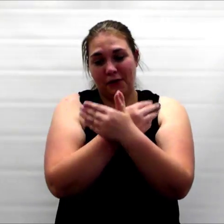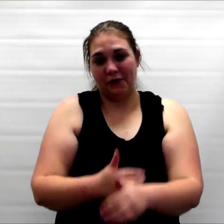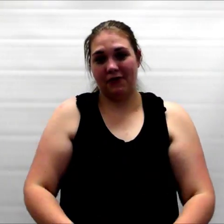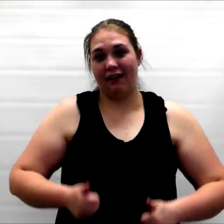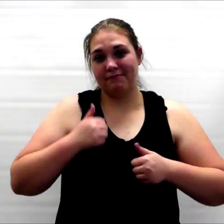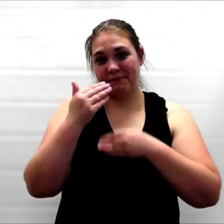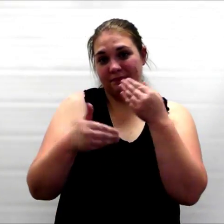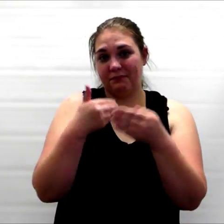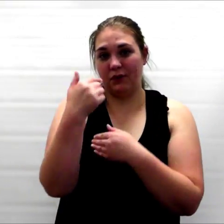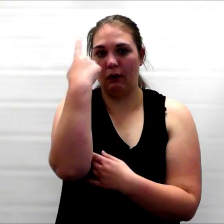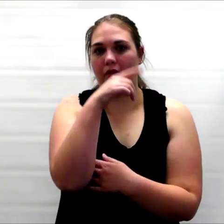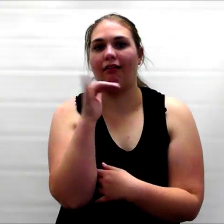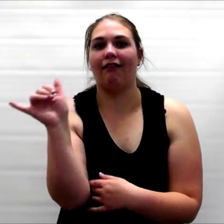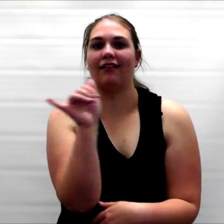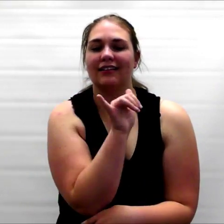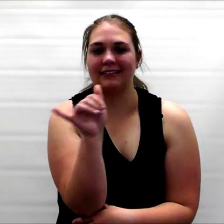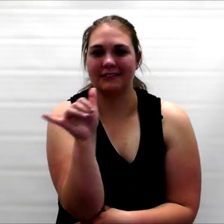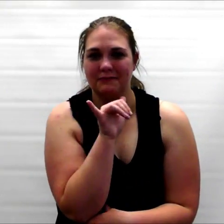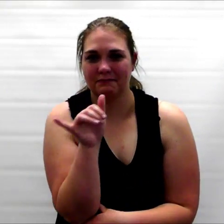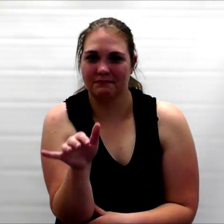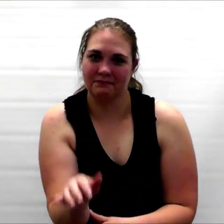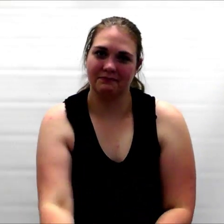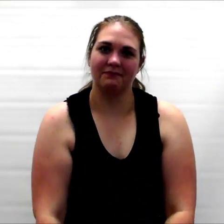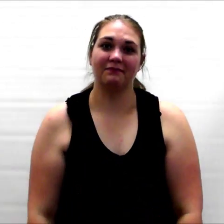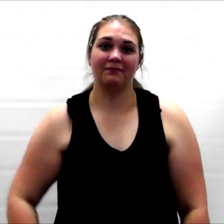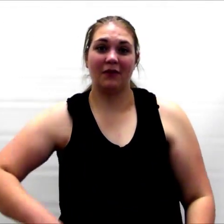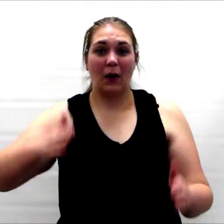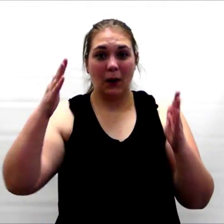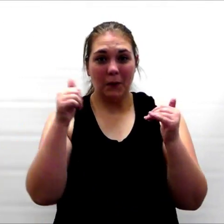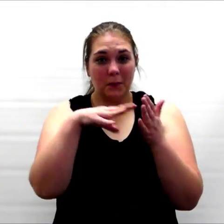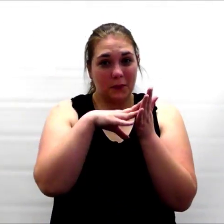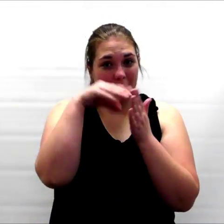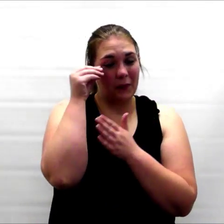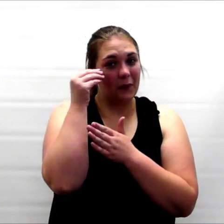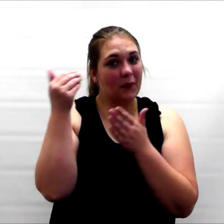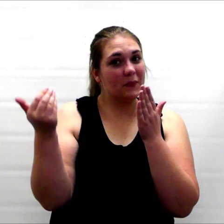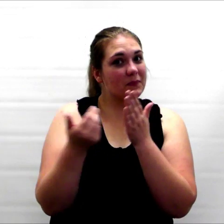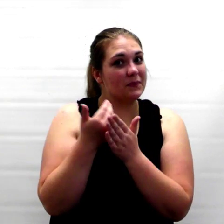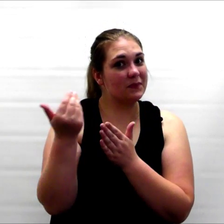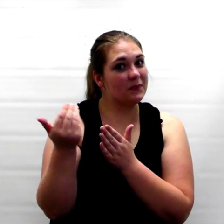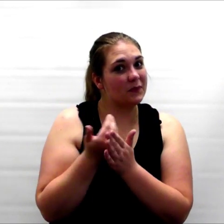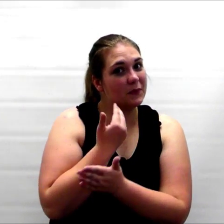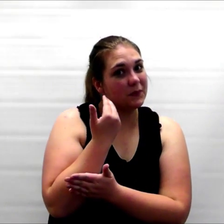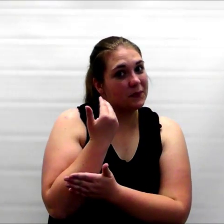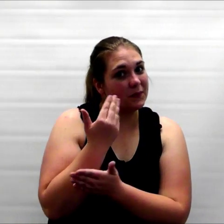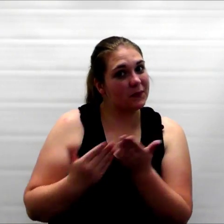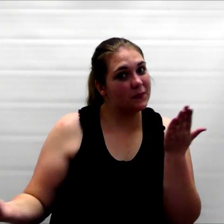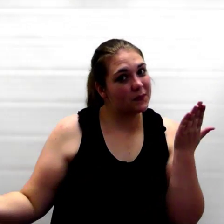So that's what the life cycle of a butterfly looks like. I hope you learned something new.